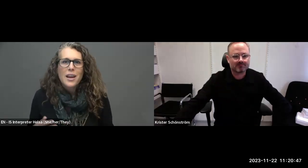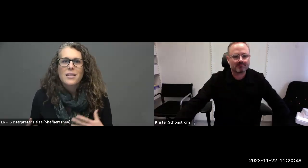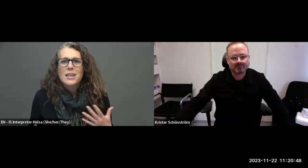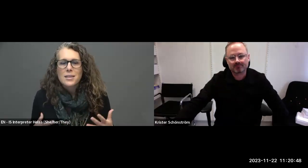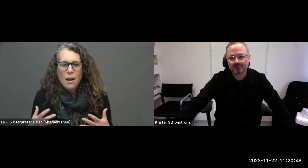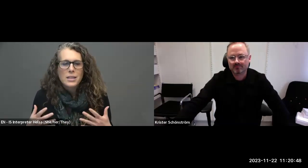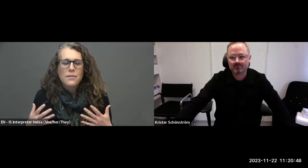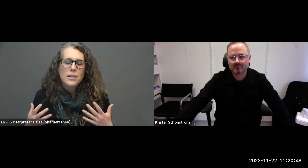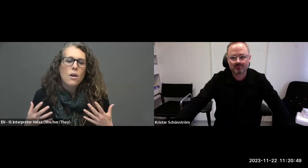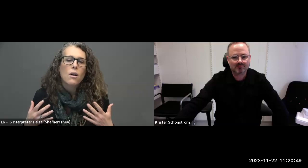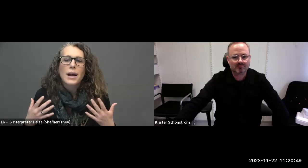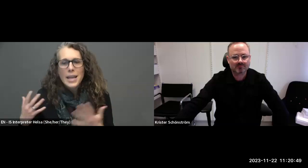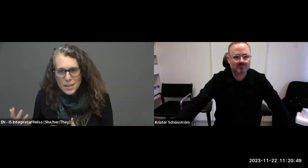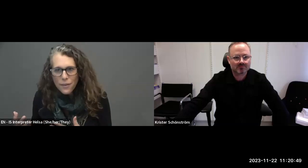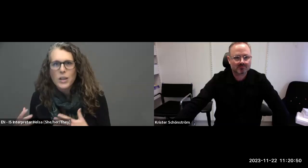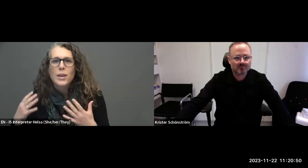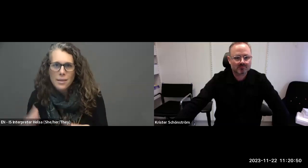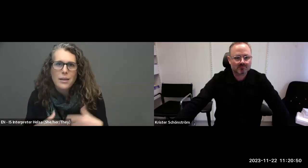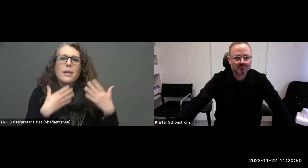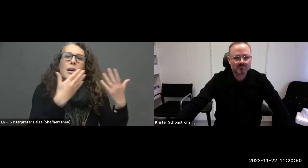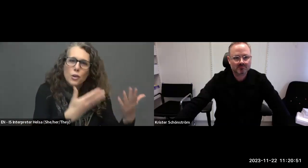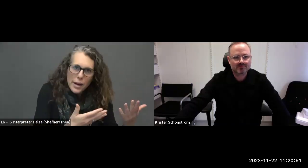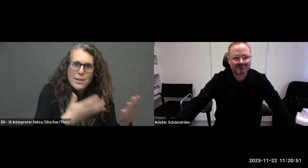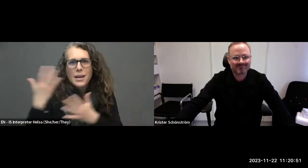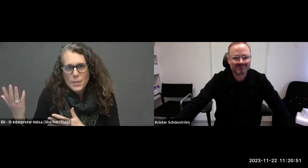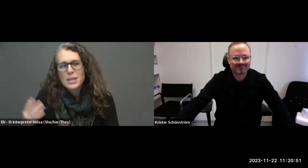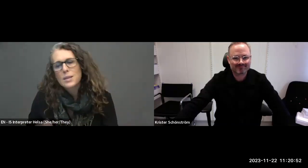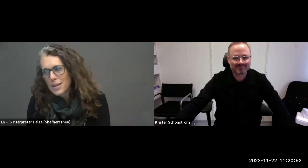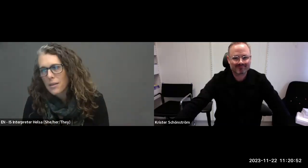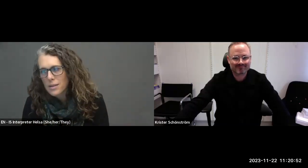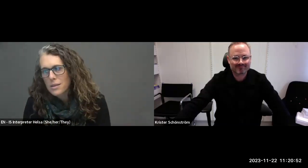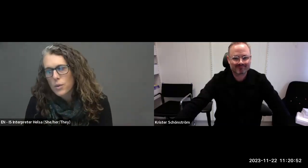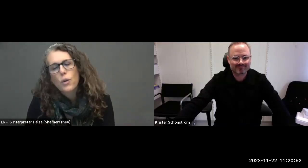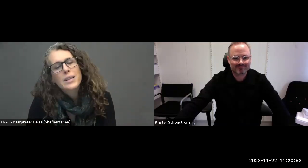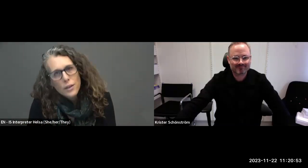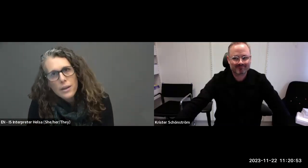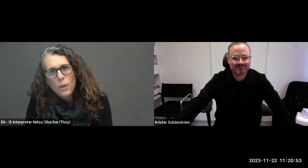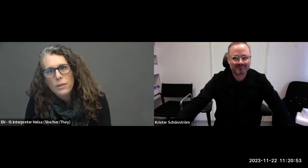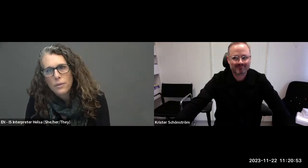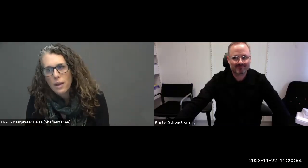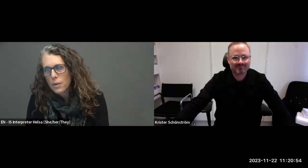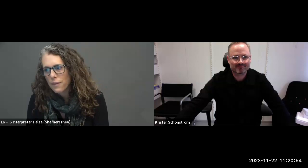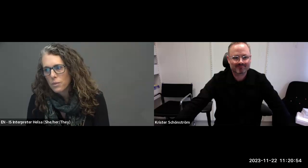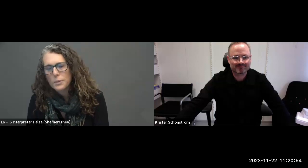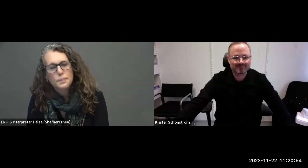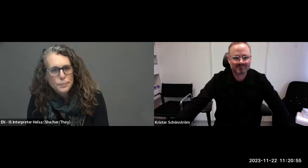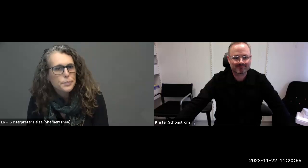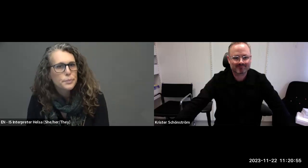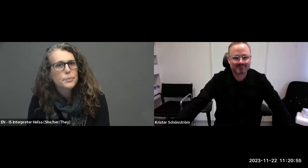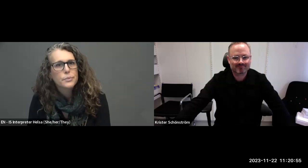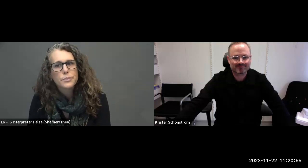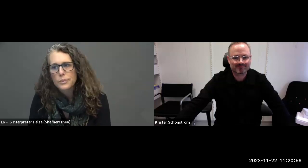researched and these kinds of things are identified, we can then create assessments based on those criteria that we've found.